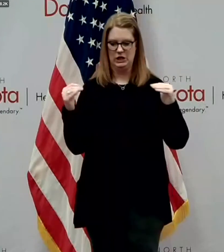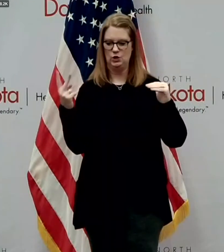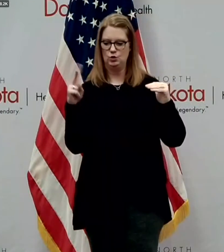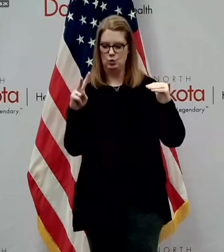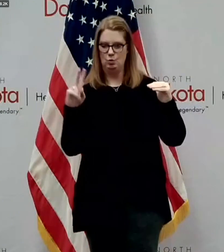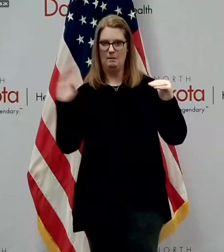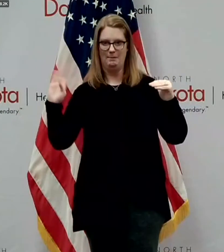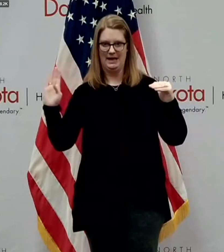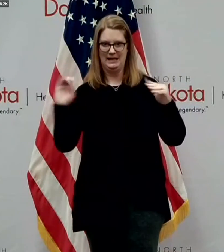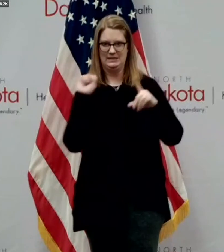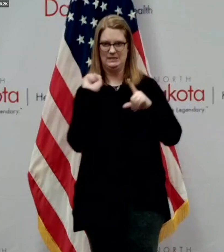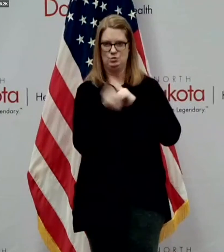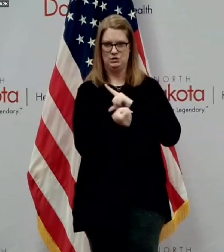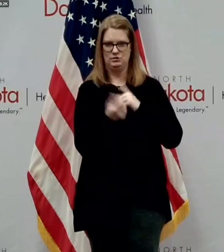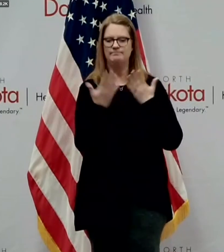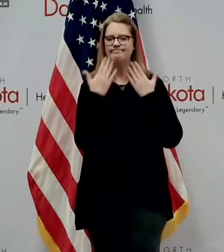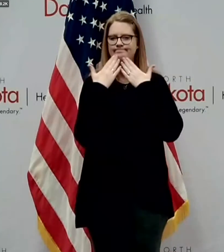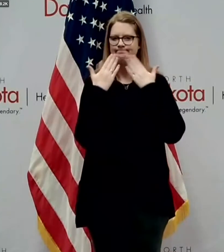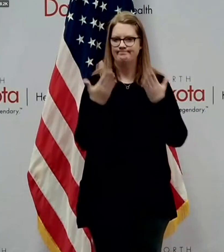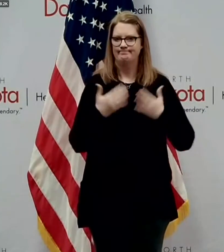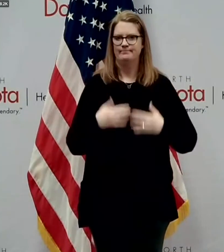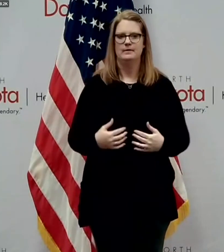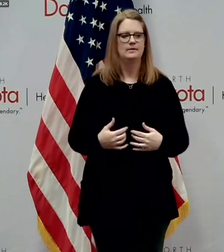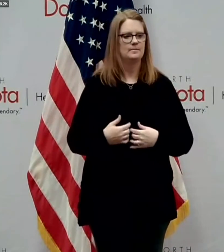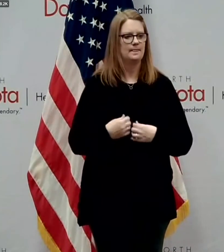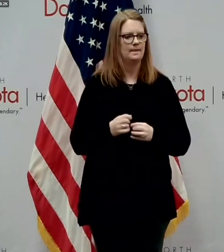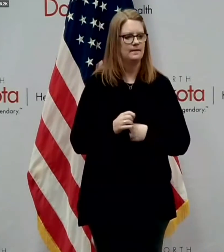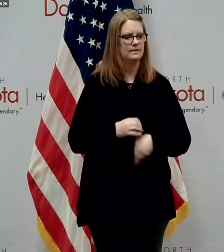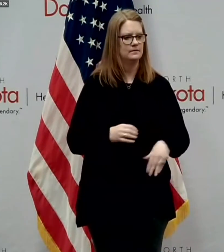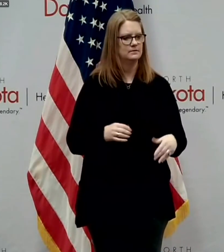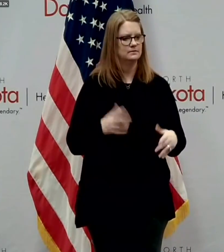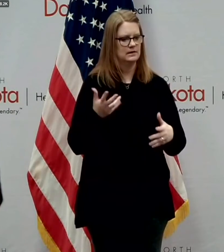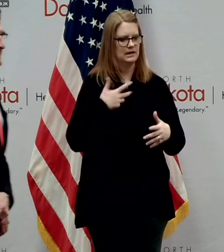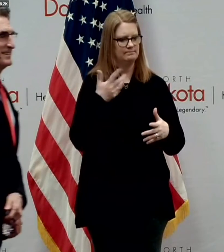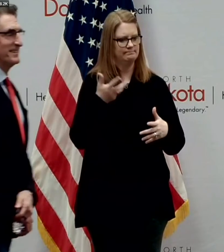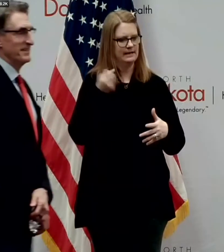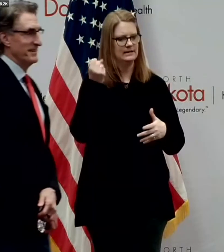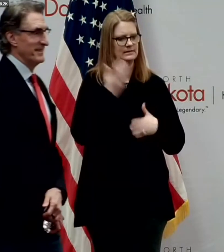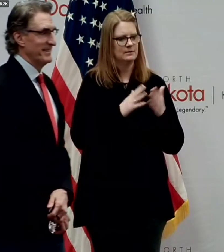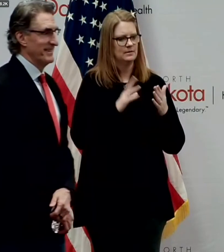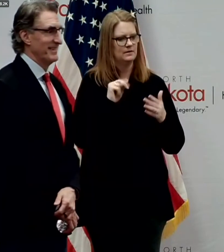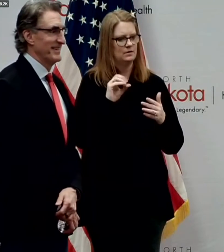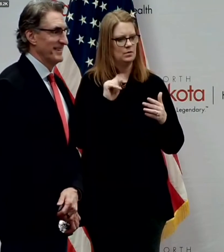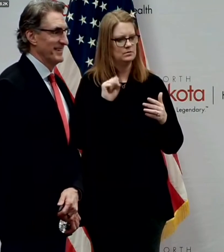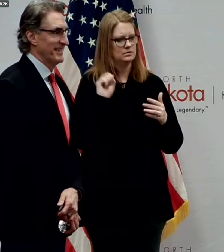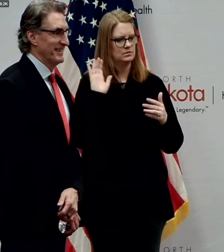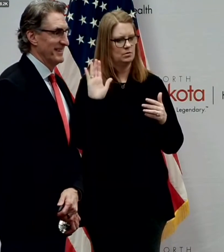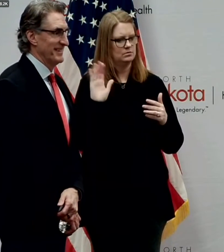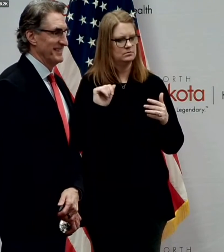scenario. Thank you. I'm taking some of your notes.